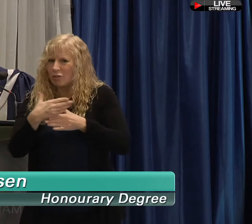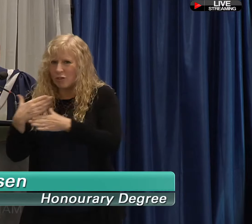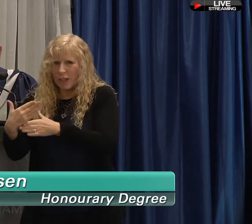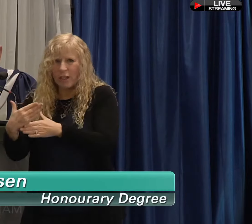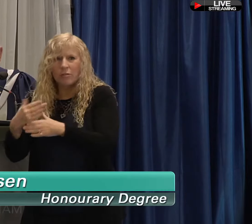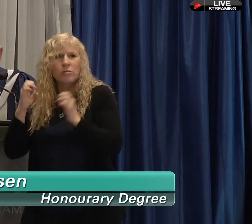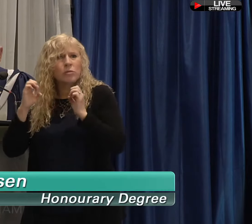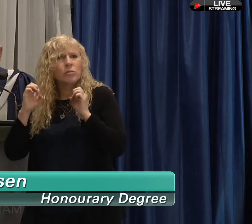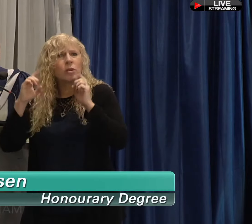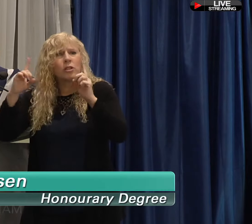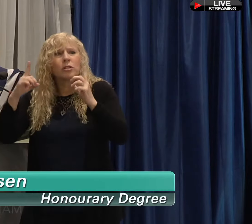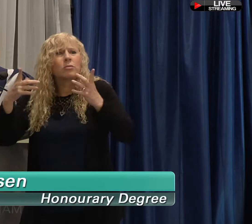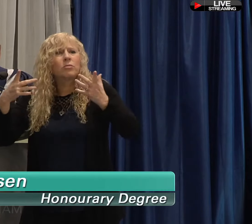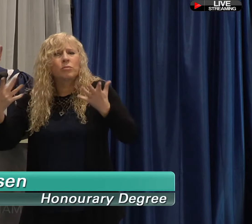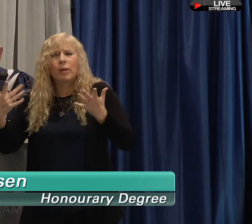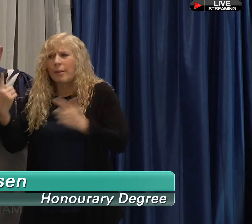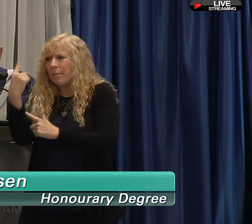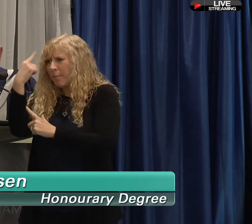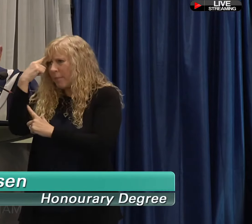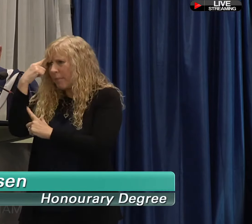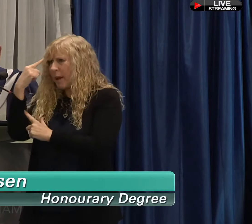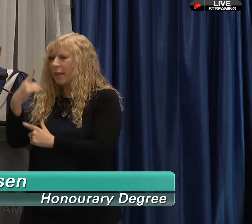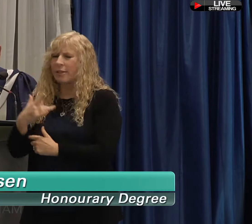minds, but hearts.